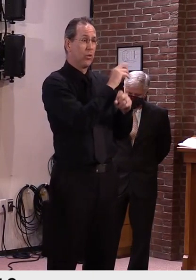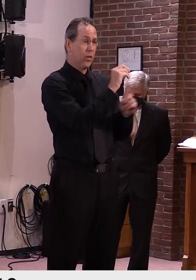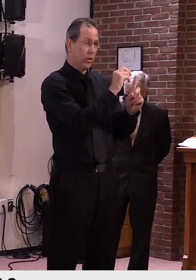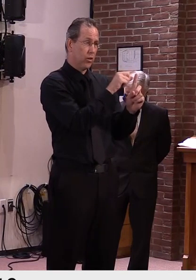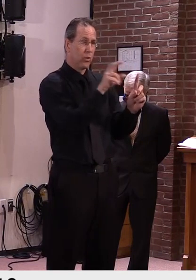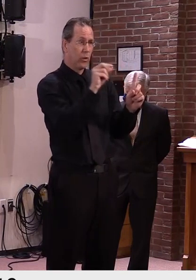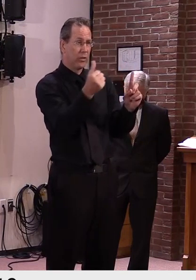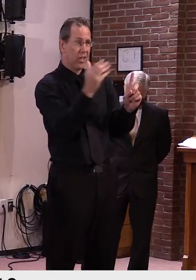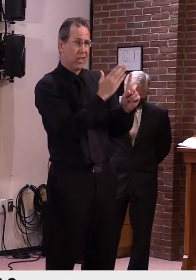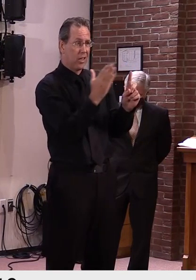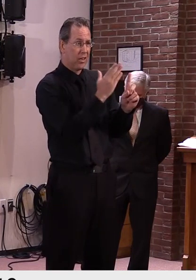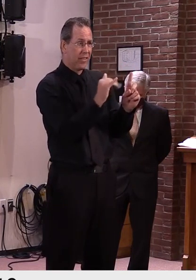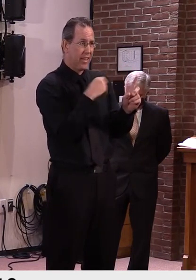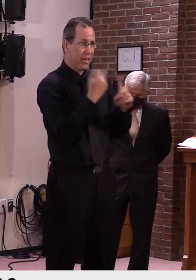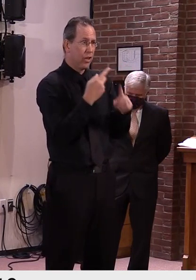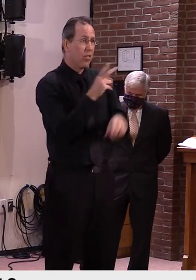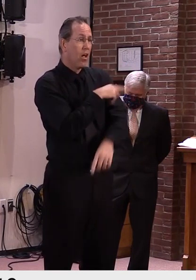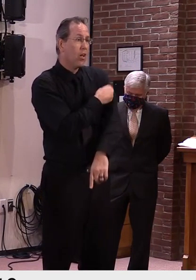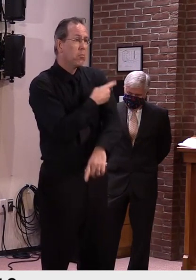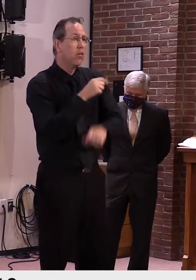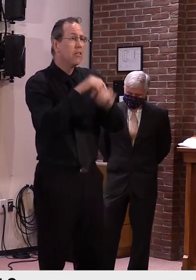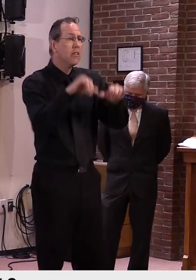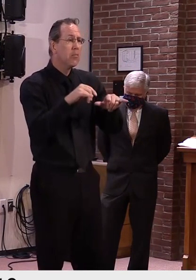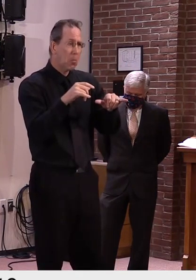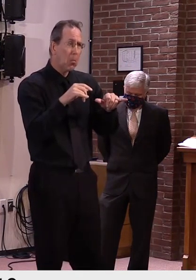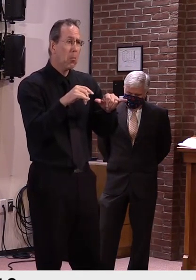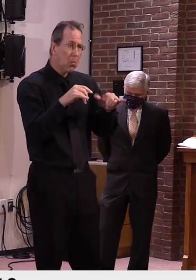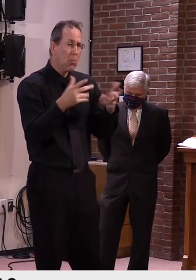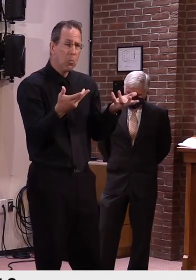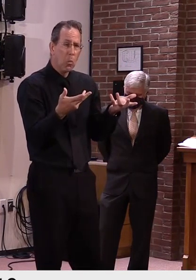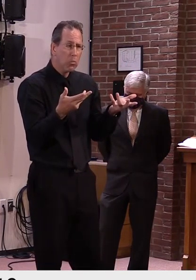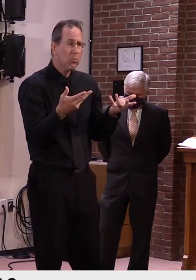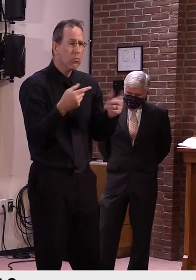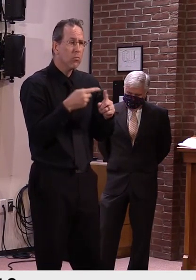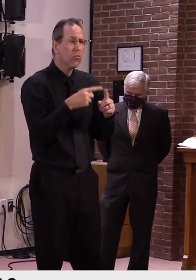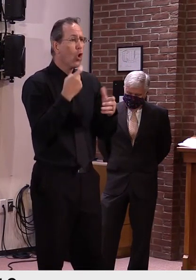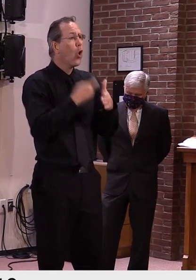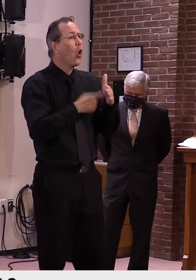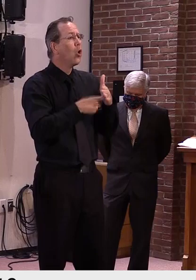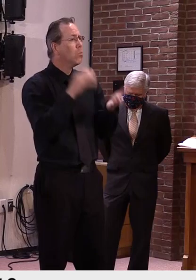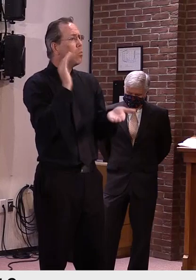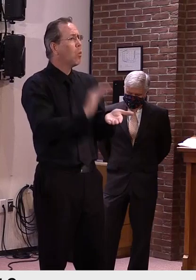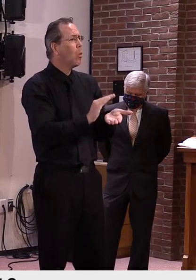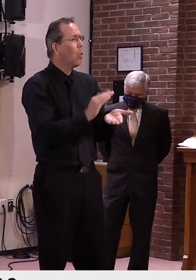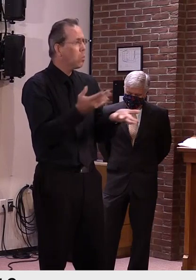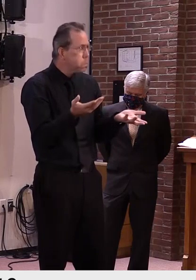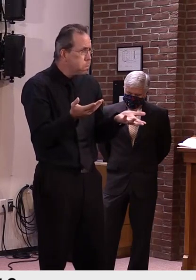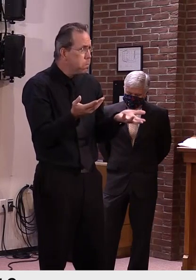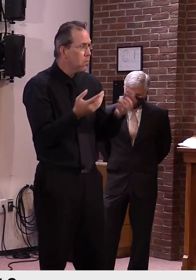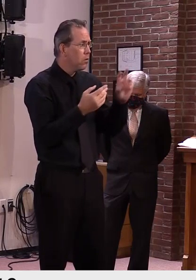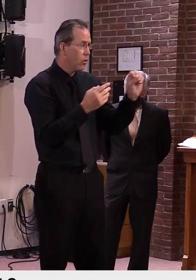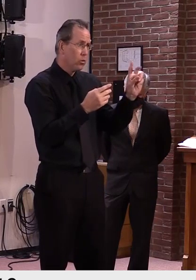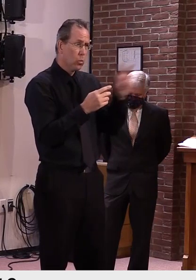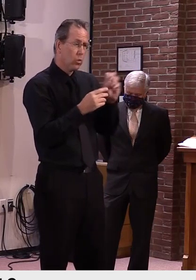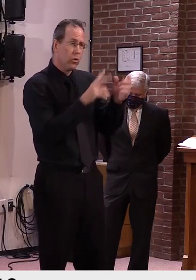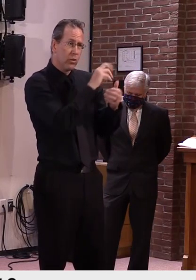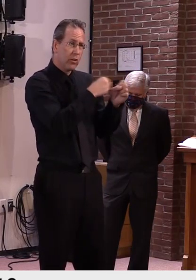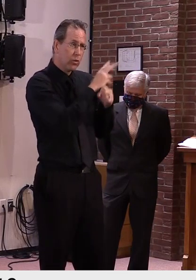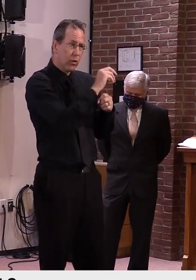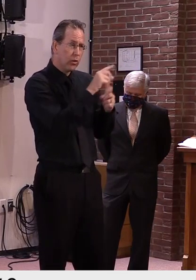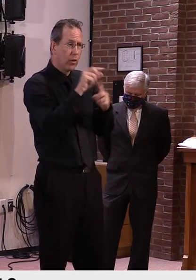that the hospital system costs were reduced by a total of almost $2 billion